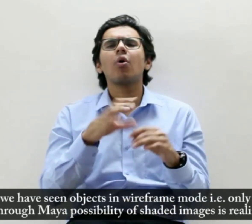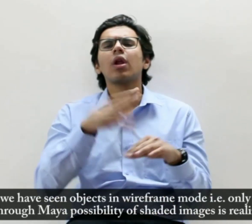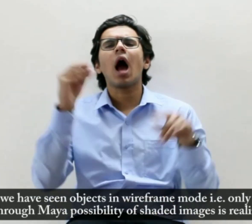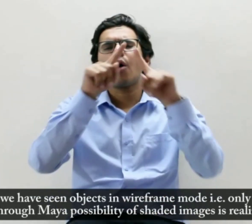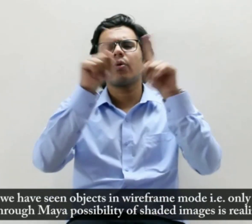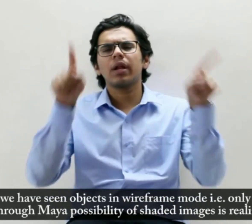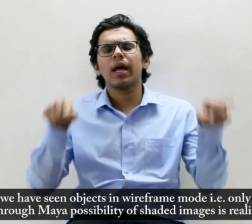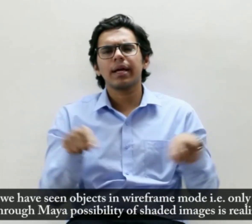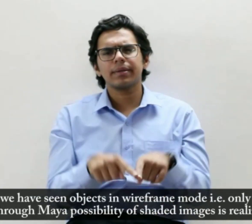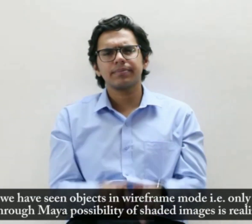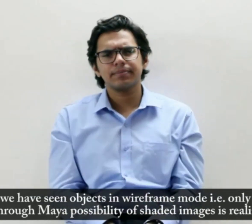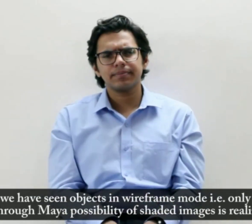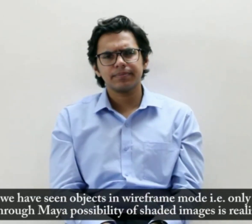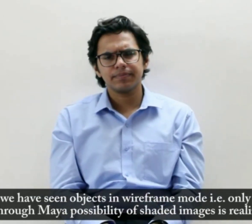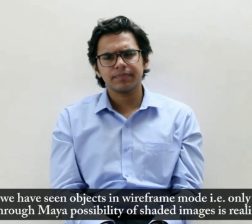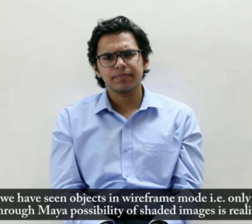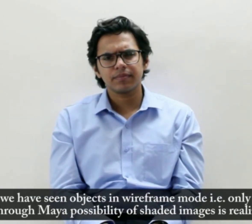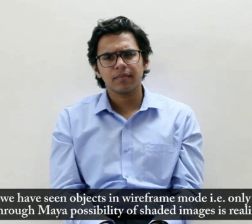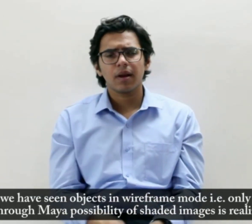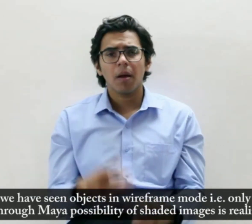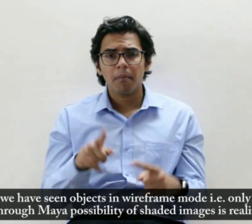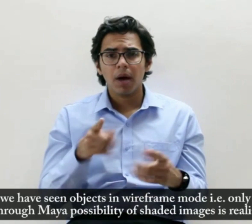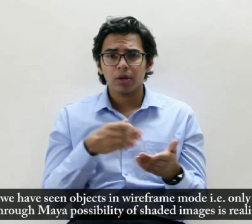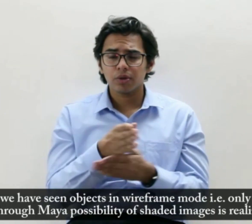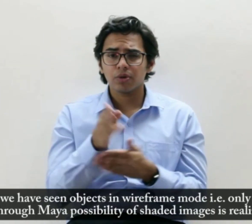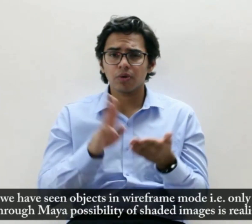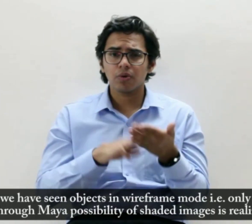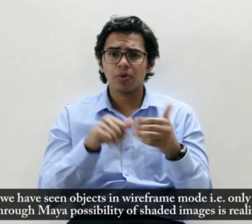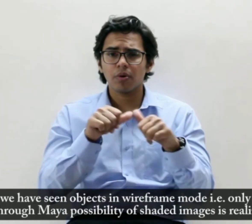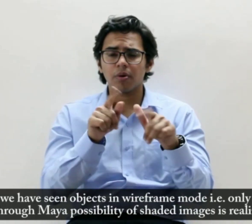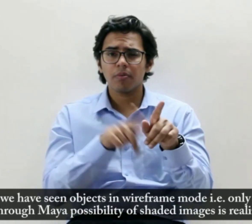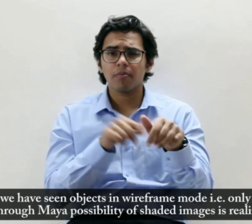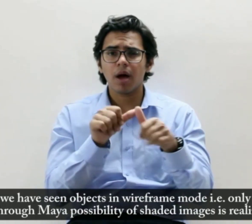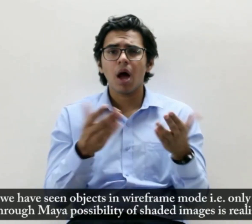possibility of shaded images is realized.